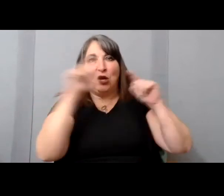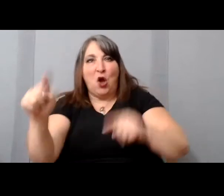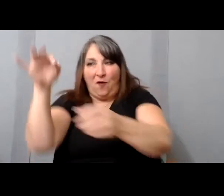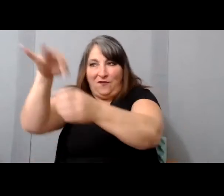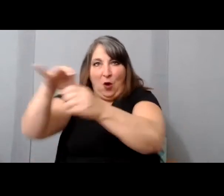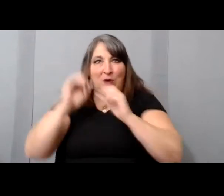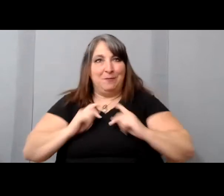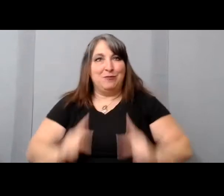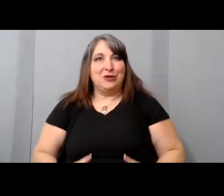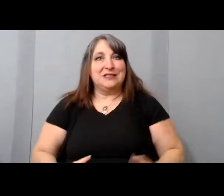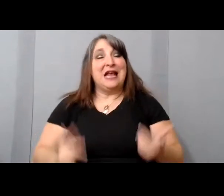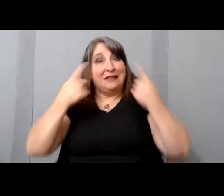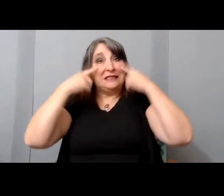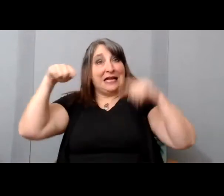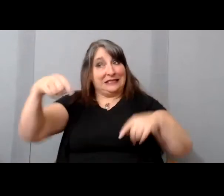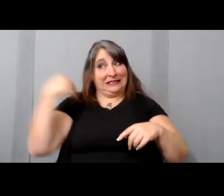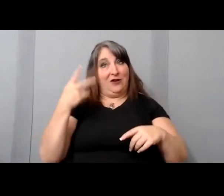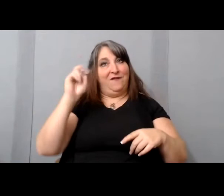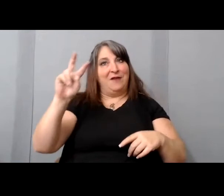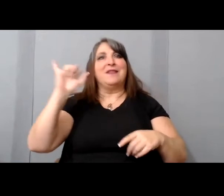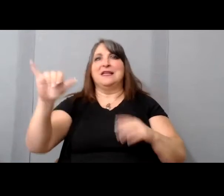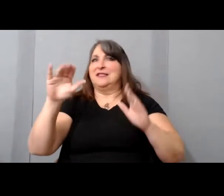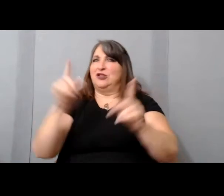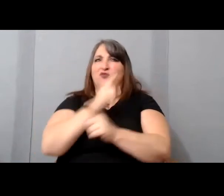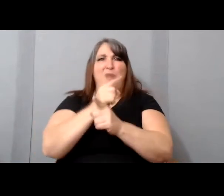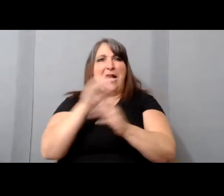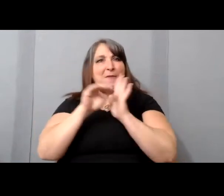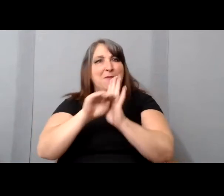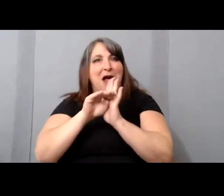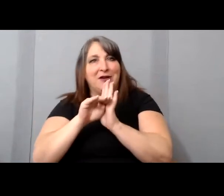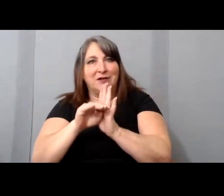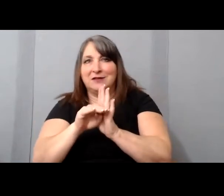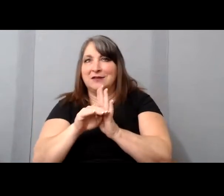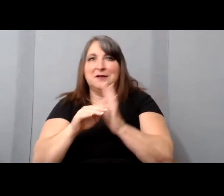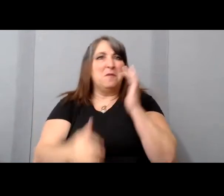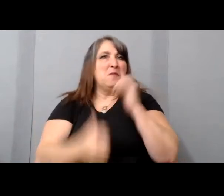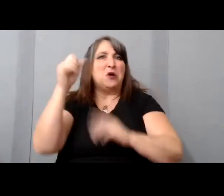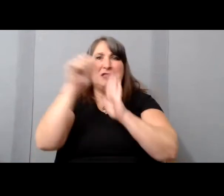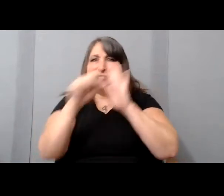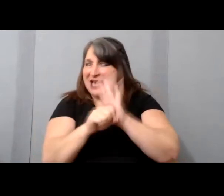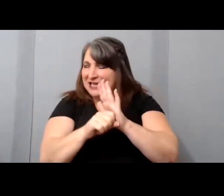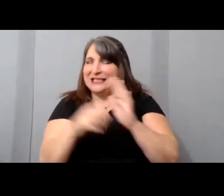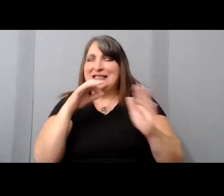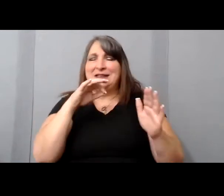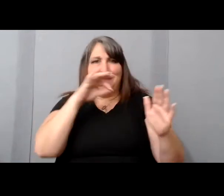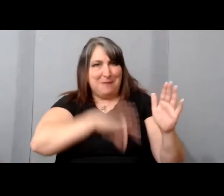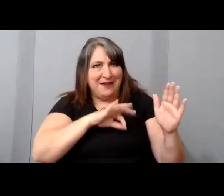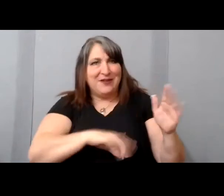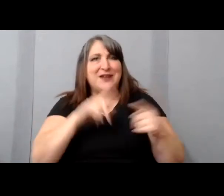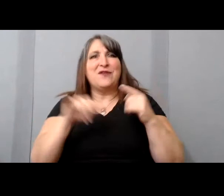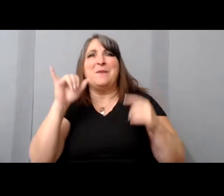believe, tells us that this model was the right one. More than half the state's electorate benefited from the Voters' Choice Act even prior to